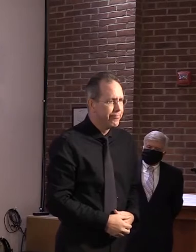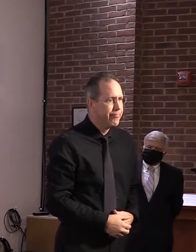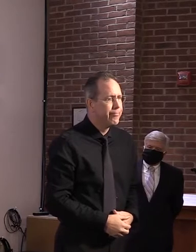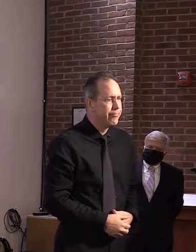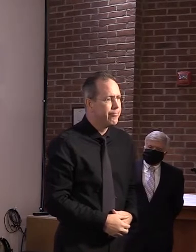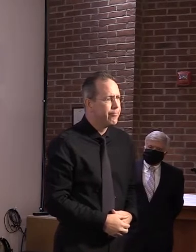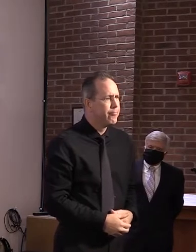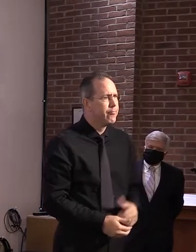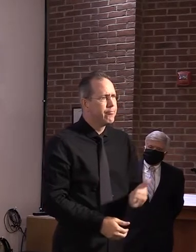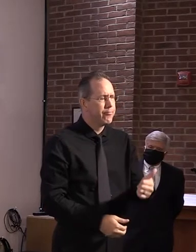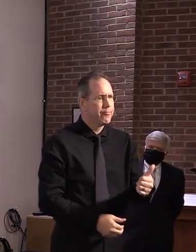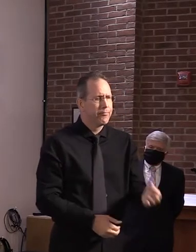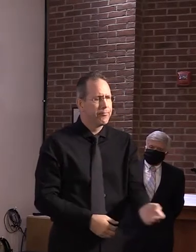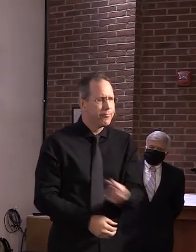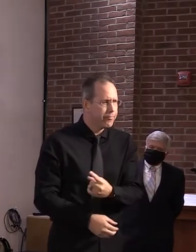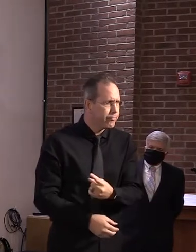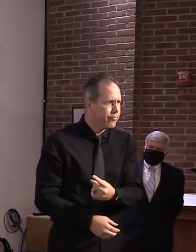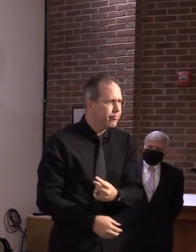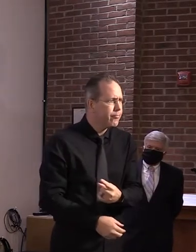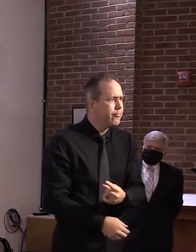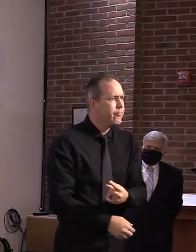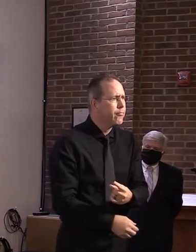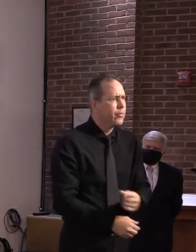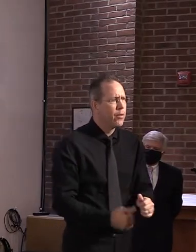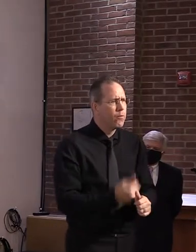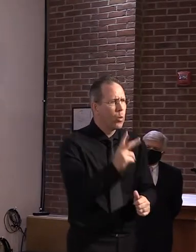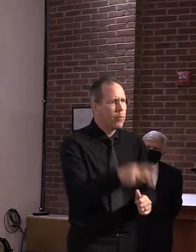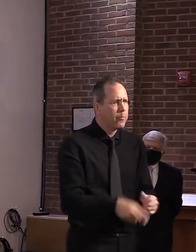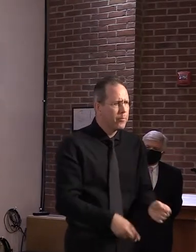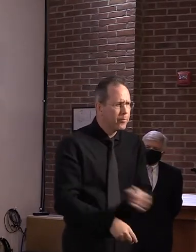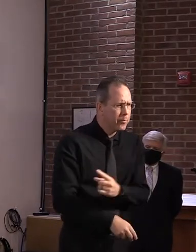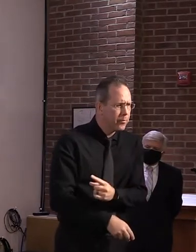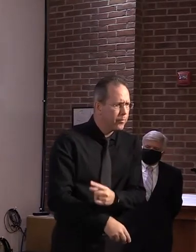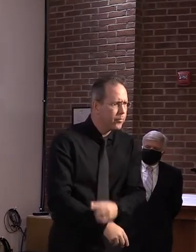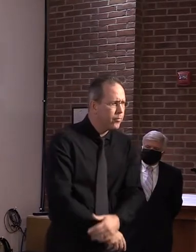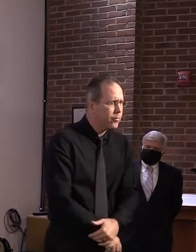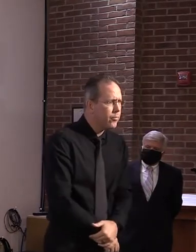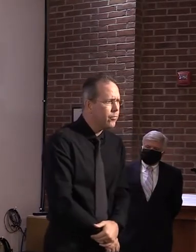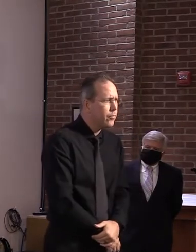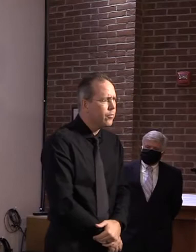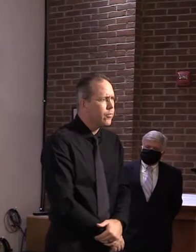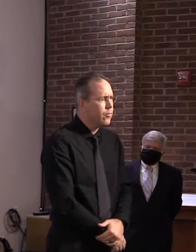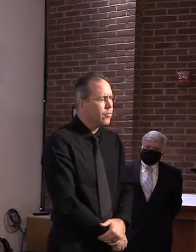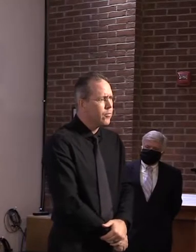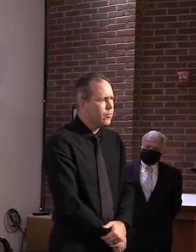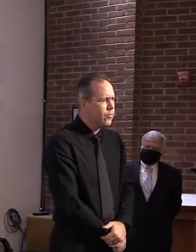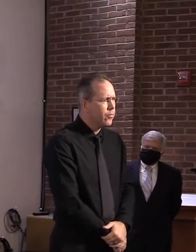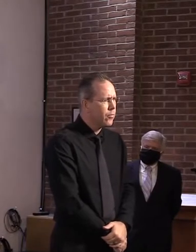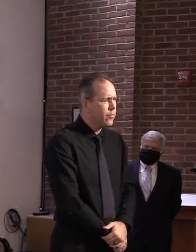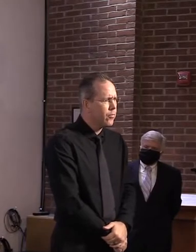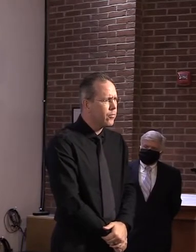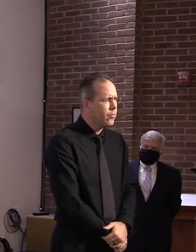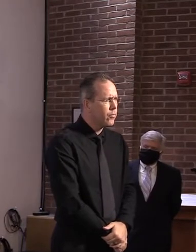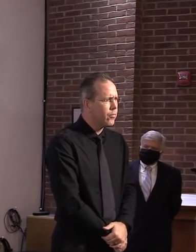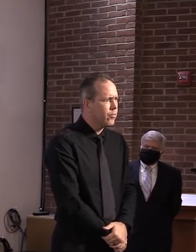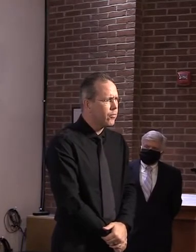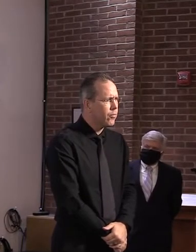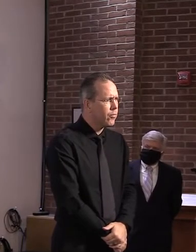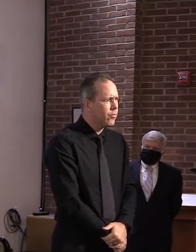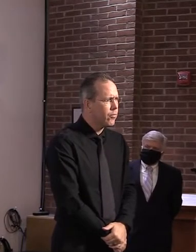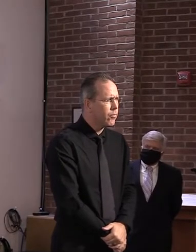And as a follow-up question, how do you know when a traveler is coming into the state?